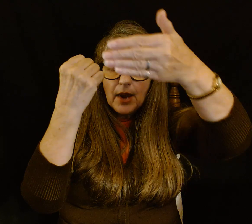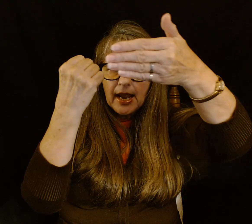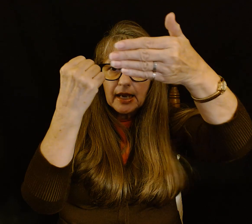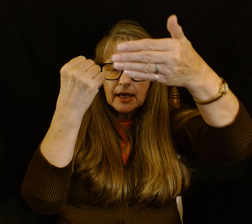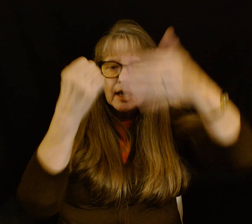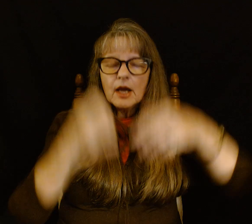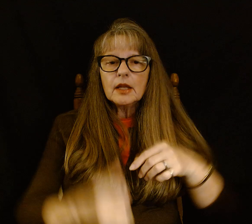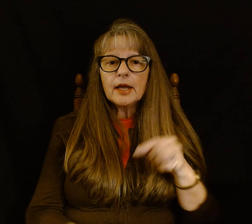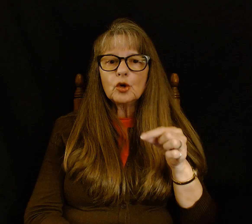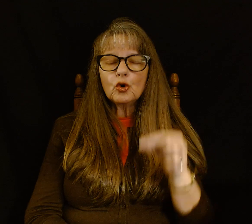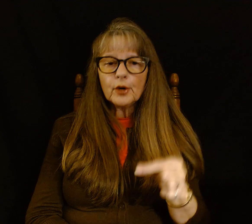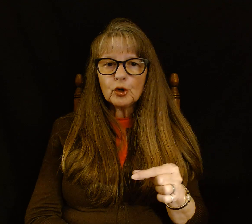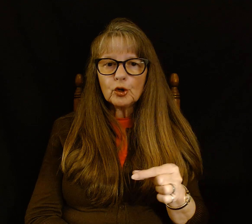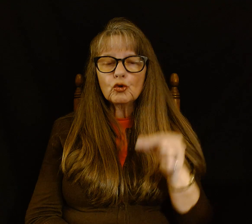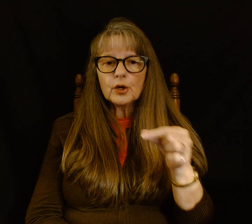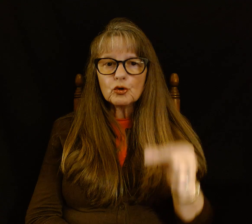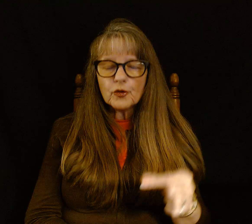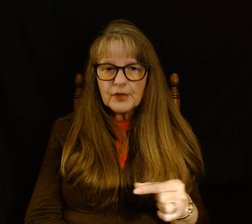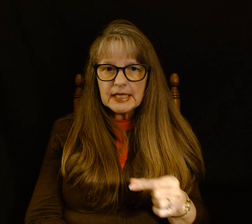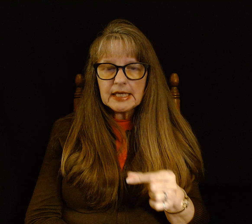away. Like critical thinking,